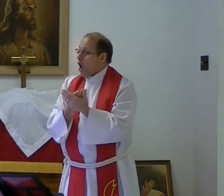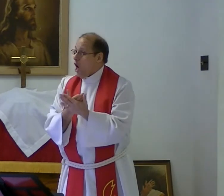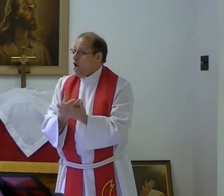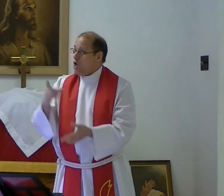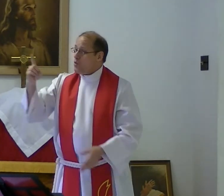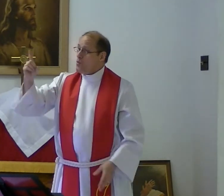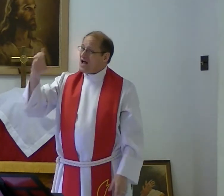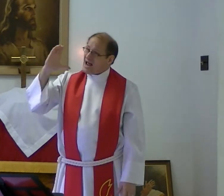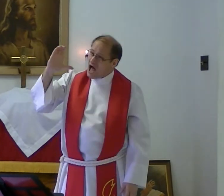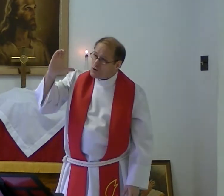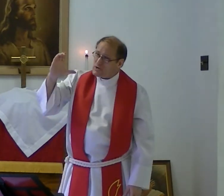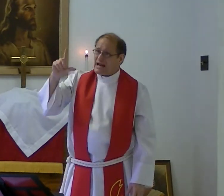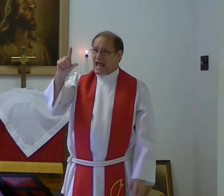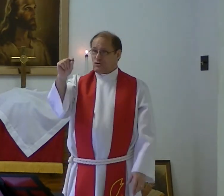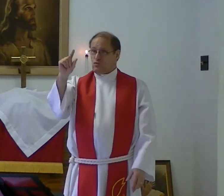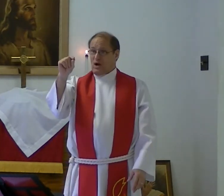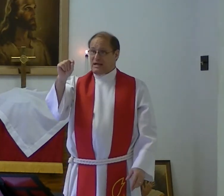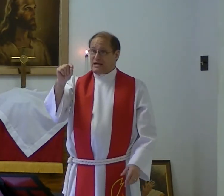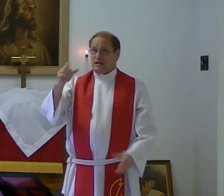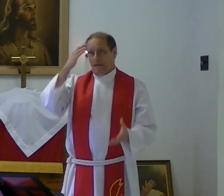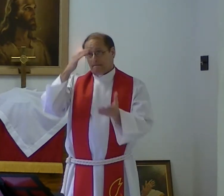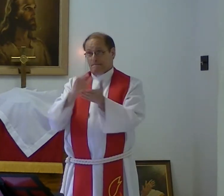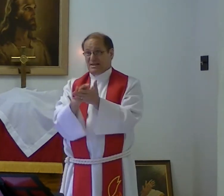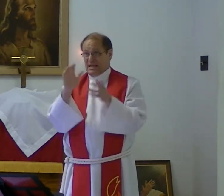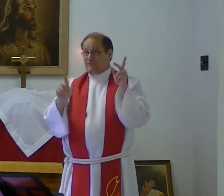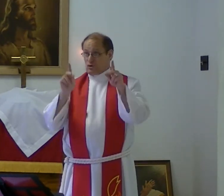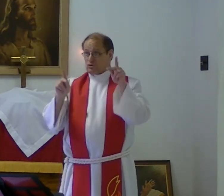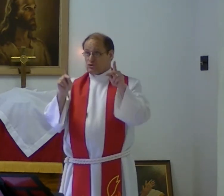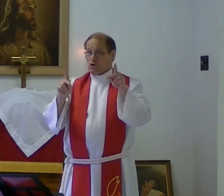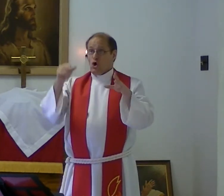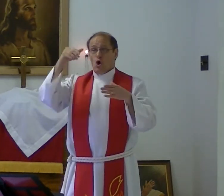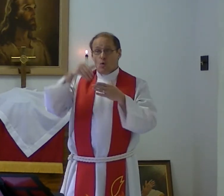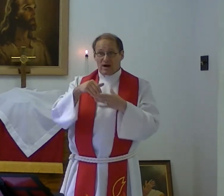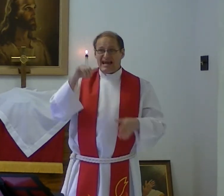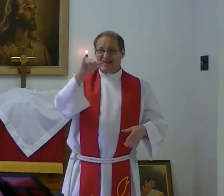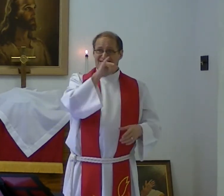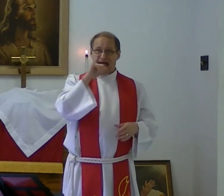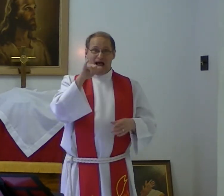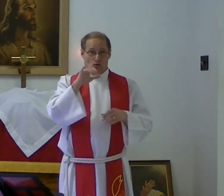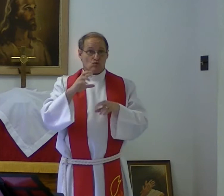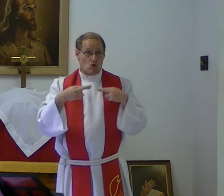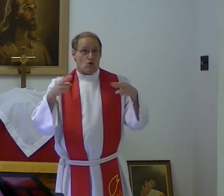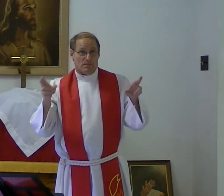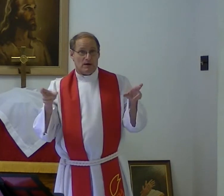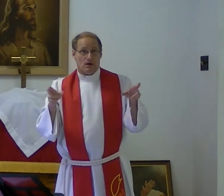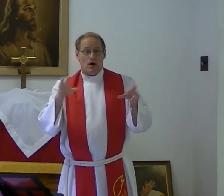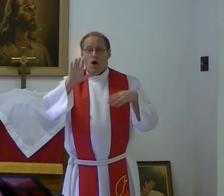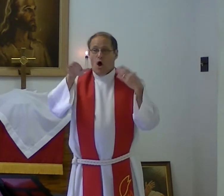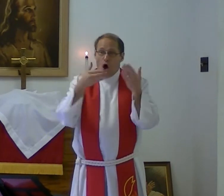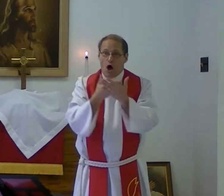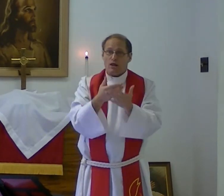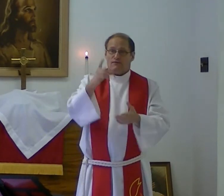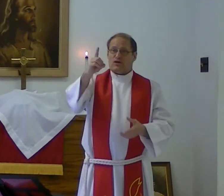All 120 believers who were in that room, all of the